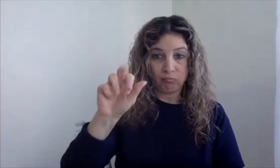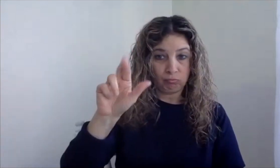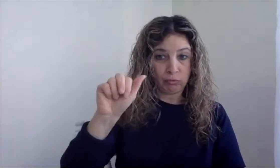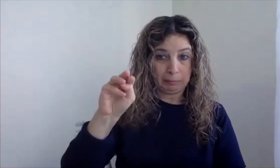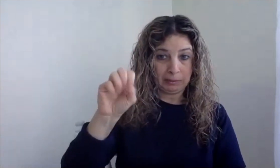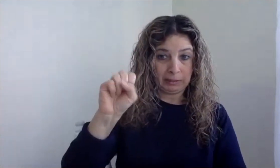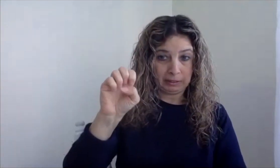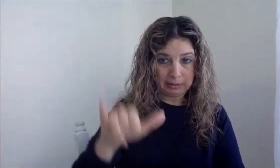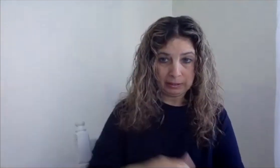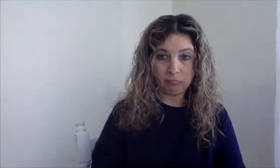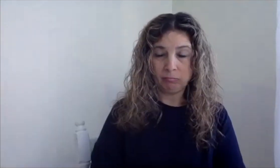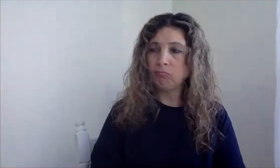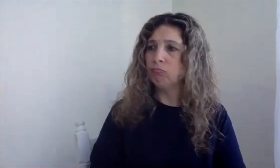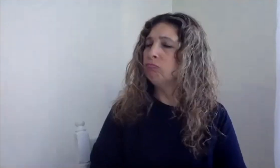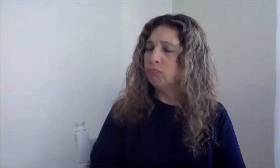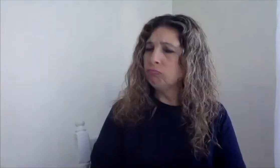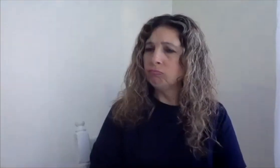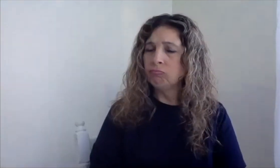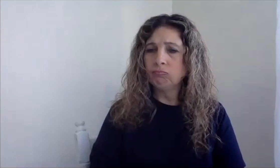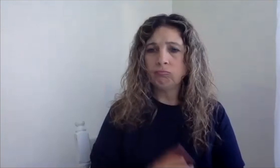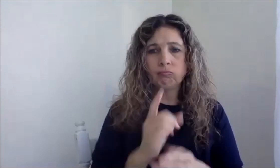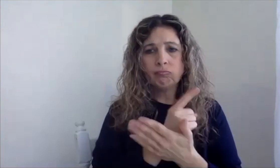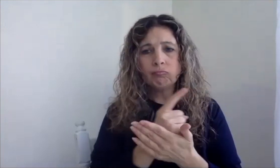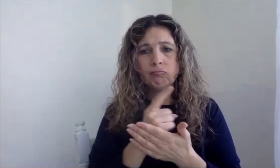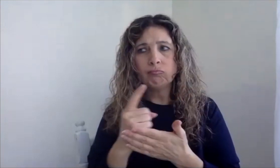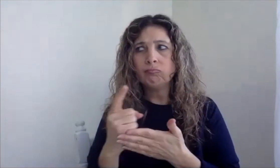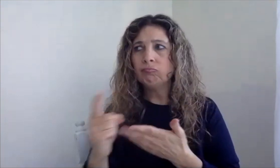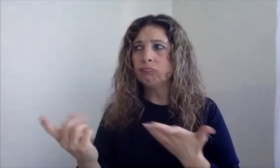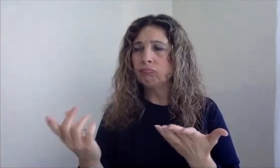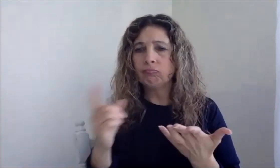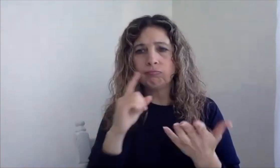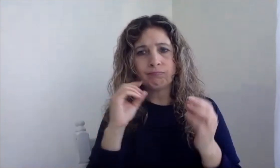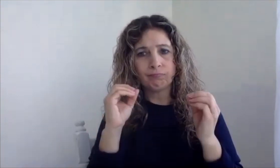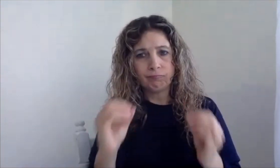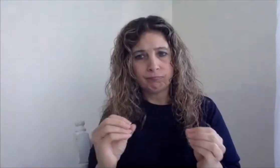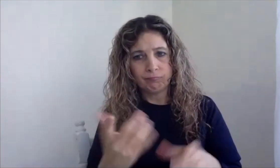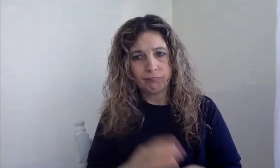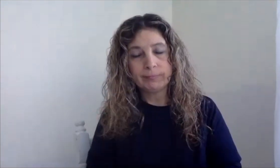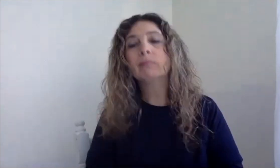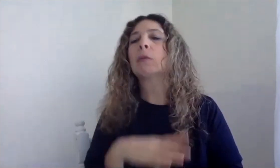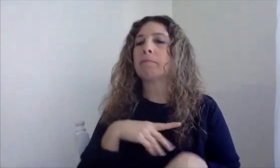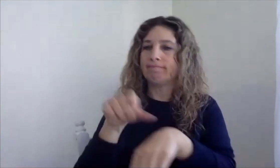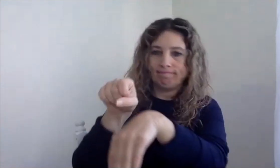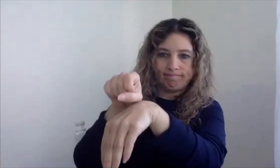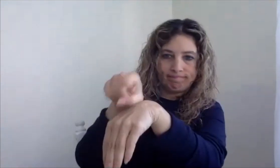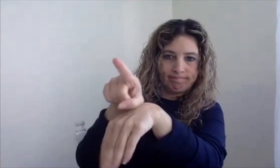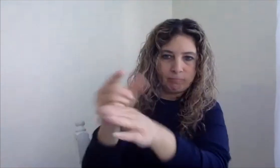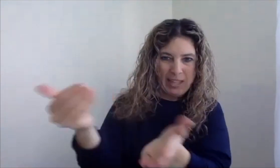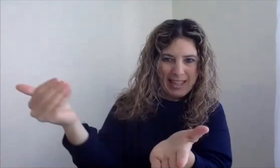the next meeting to Tula, I asked for the link. A week went by, so